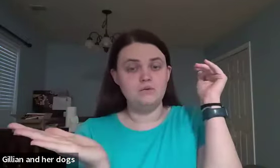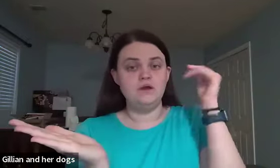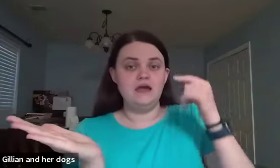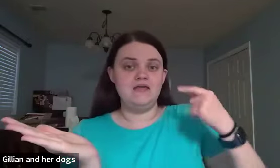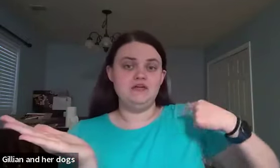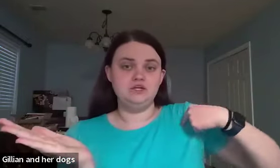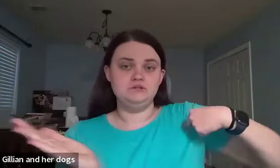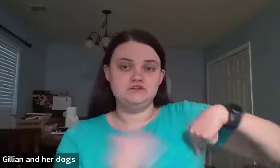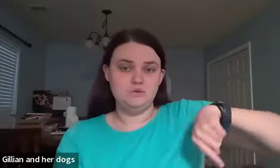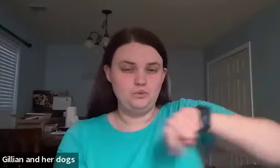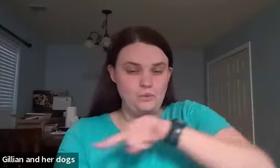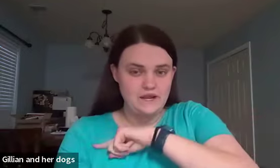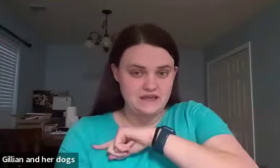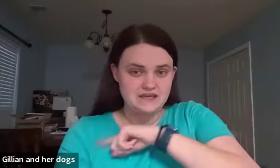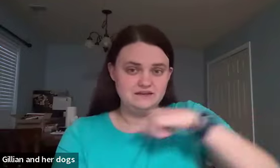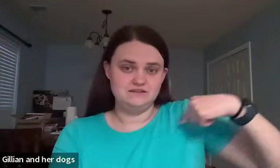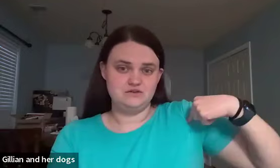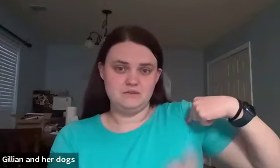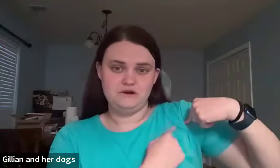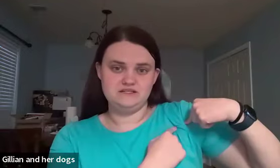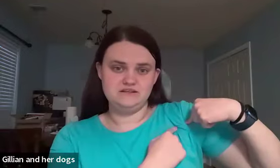tornado, and then you would do the we, so that pointing to the